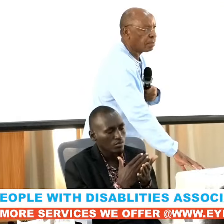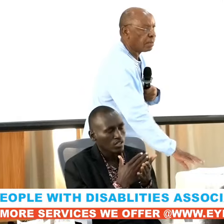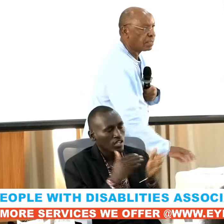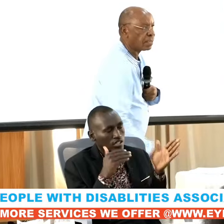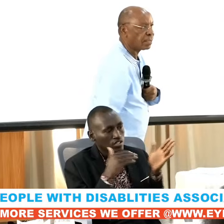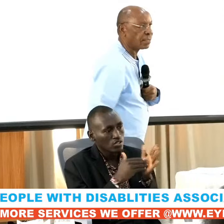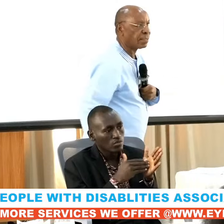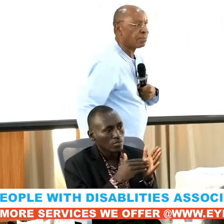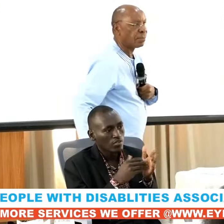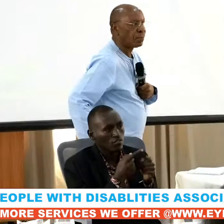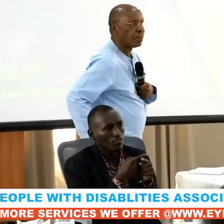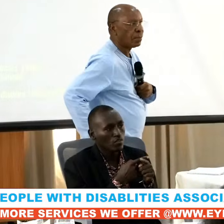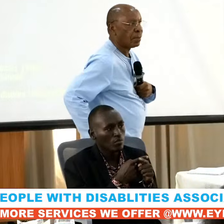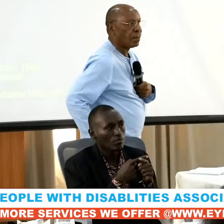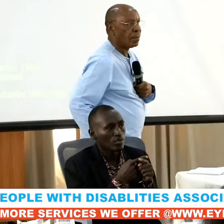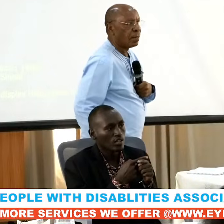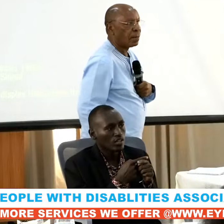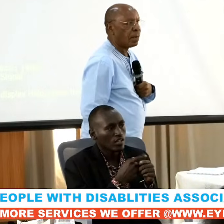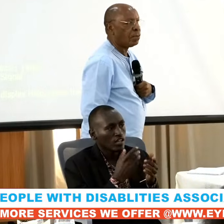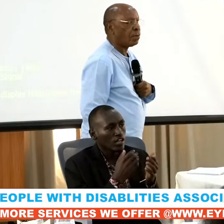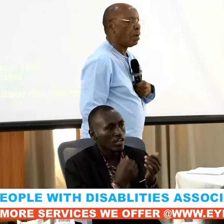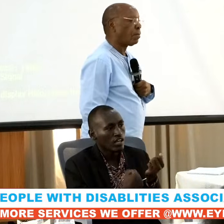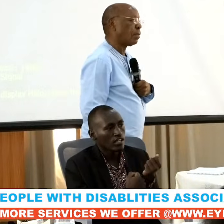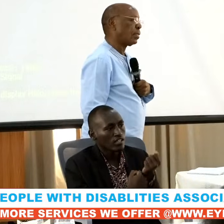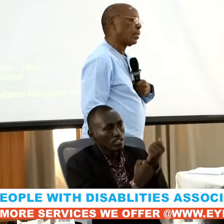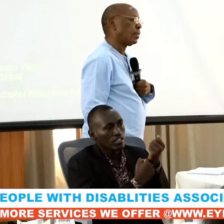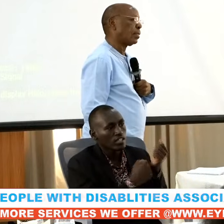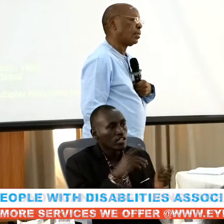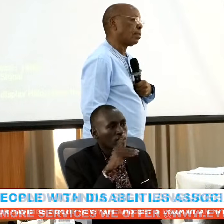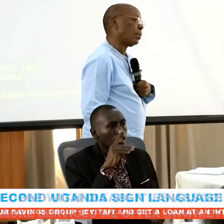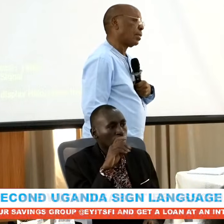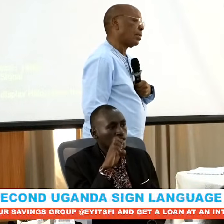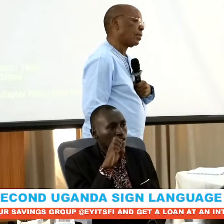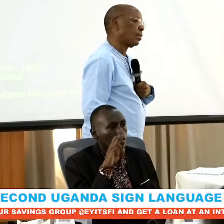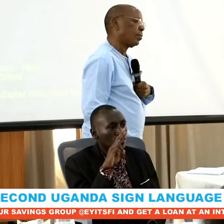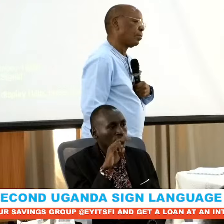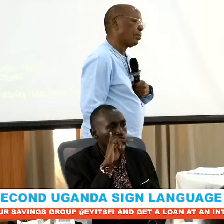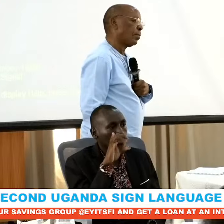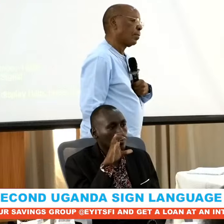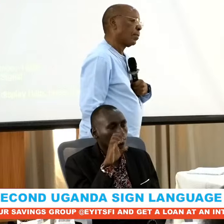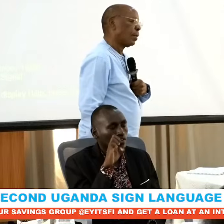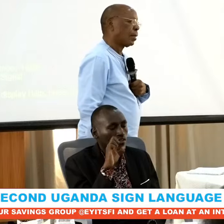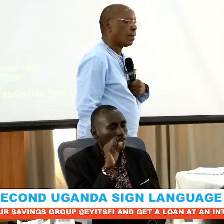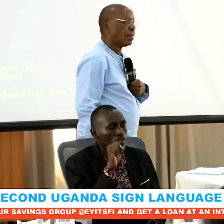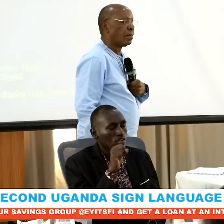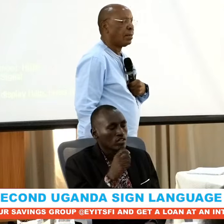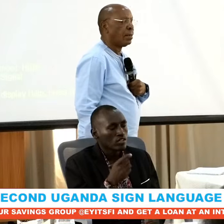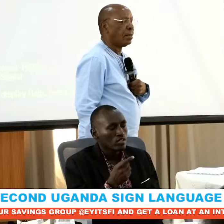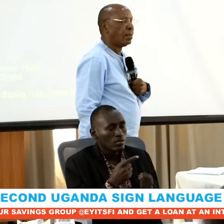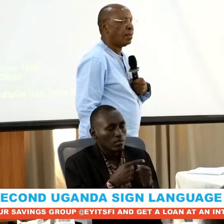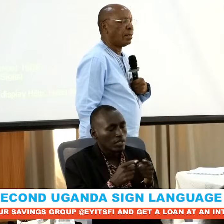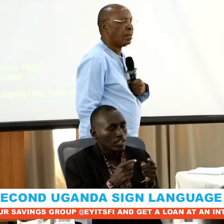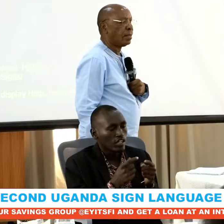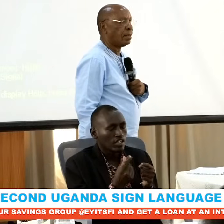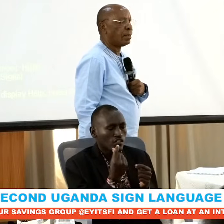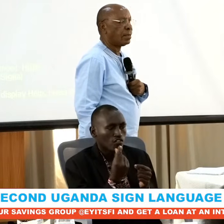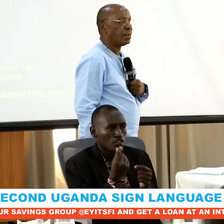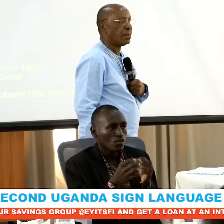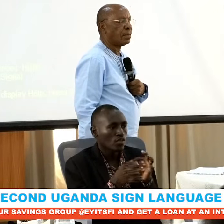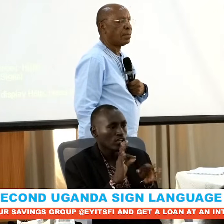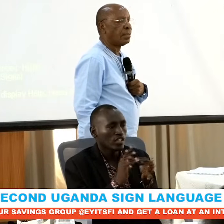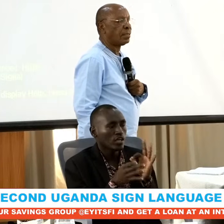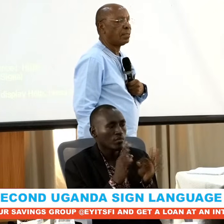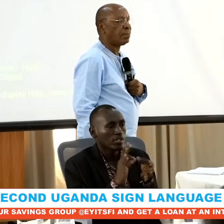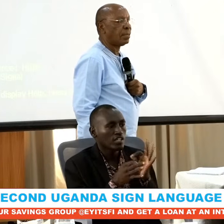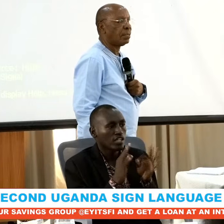assistive devices. Like we don't have, for instance, interpreters in